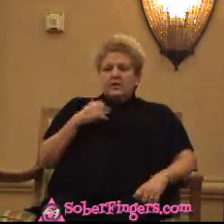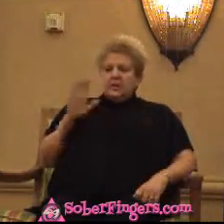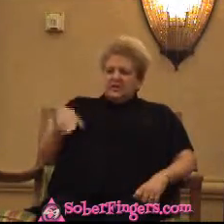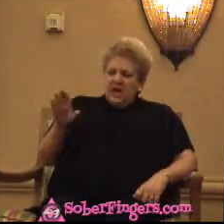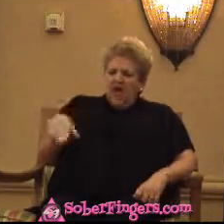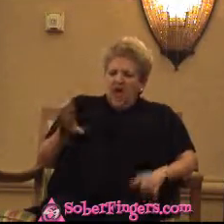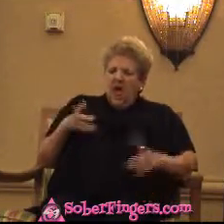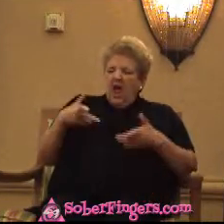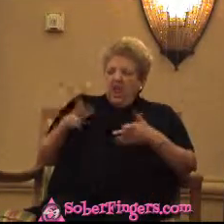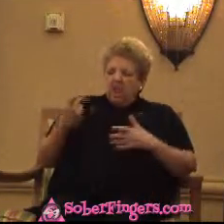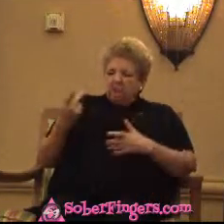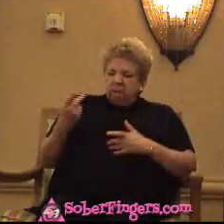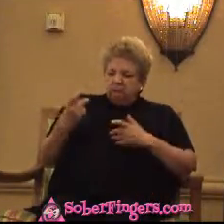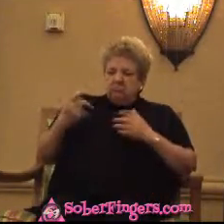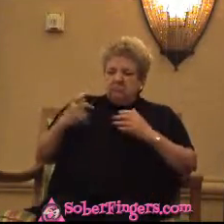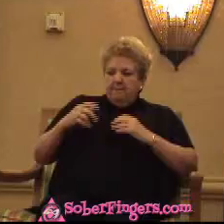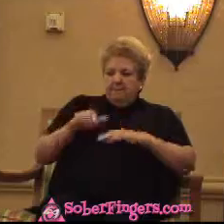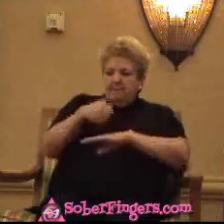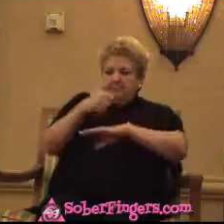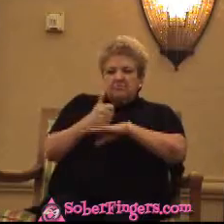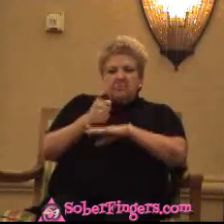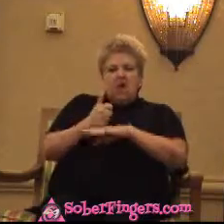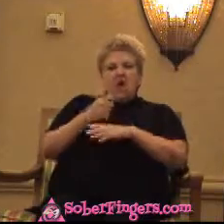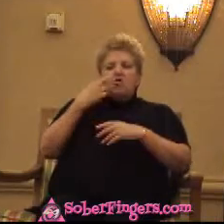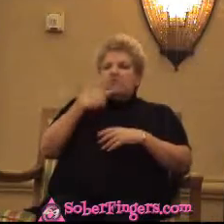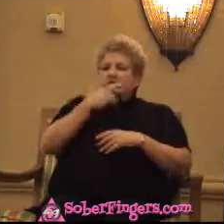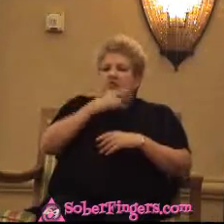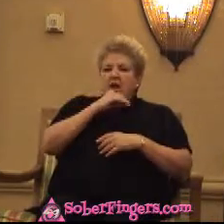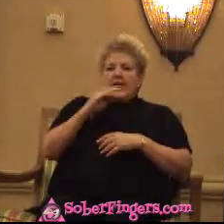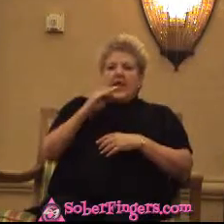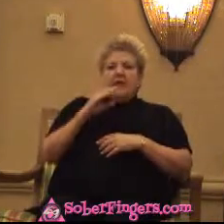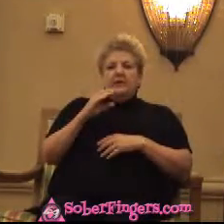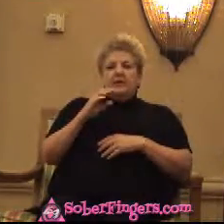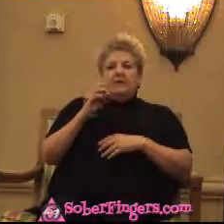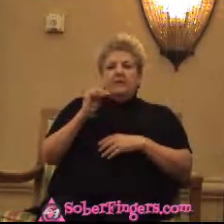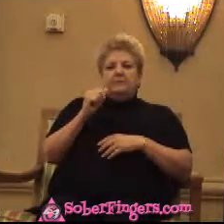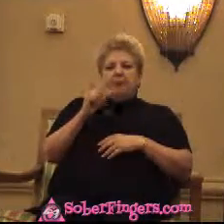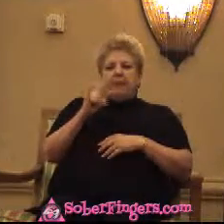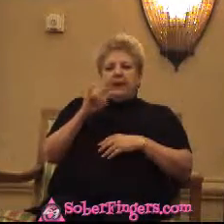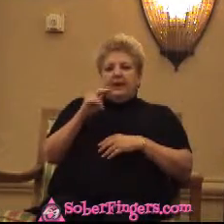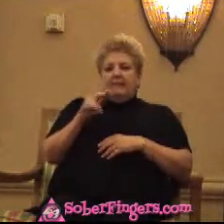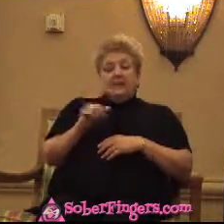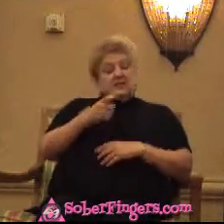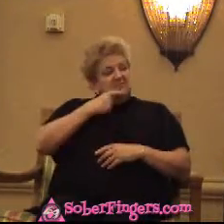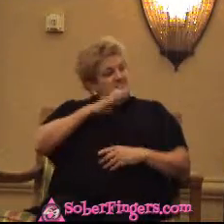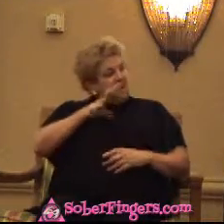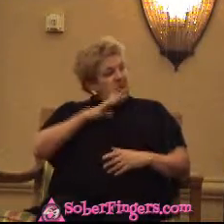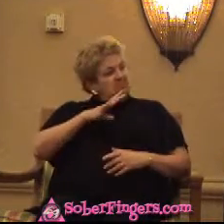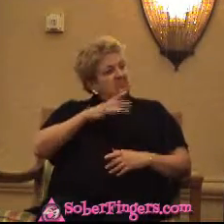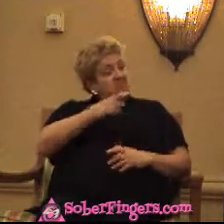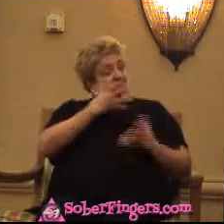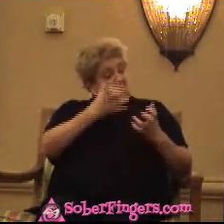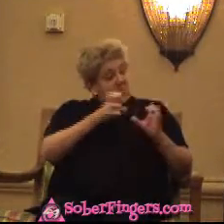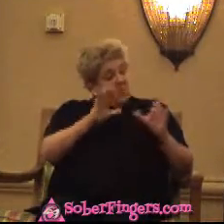a restaurant in Reno. And he said, you know what I've always wanted to do? I'll tell you what, you find a place, you build it, I'll go in partners with you and show you how to run